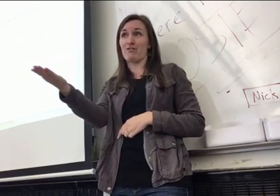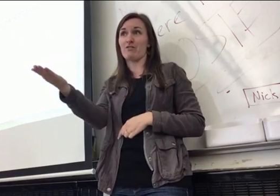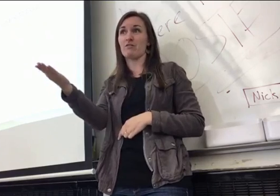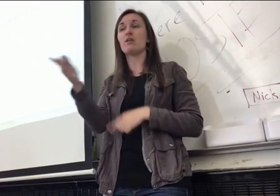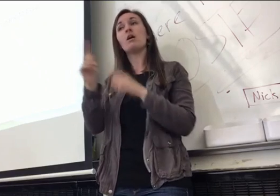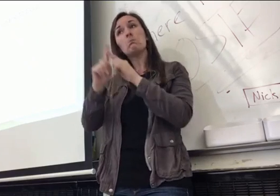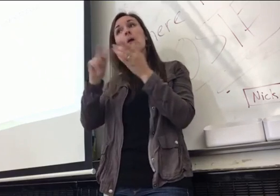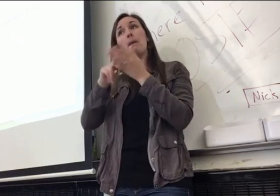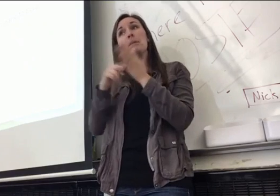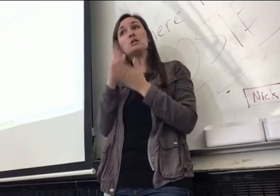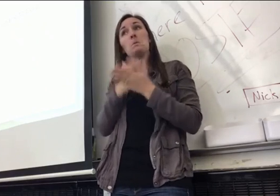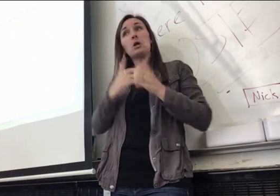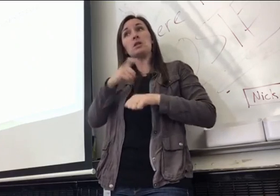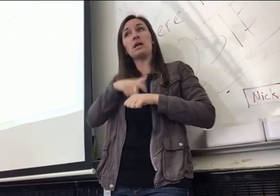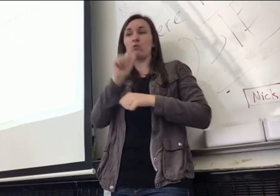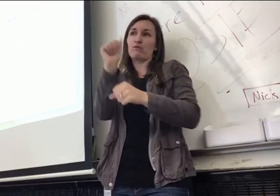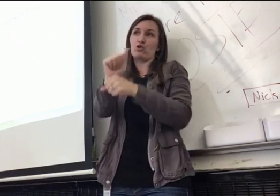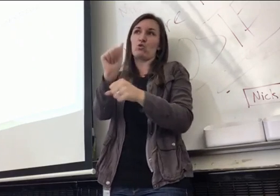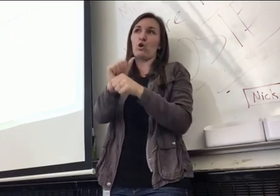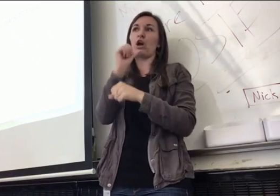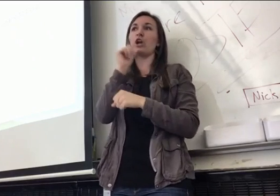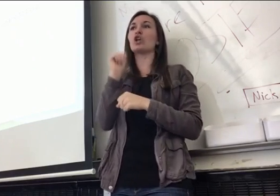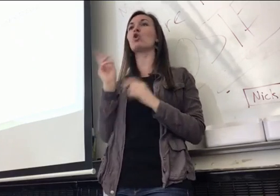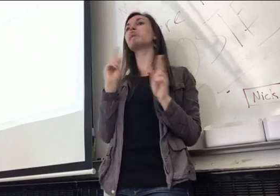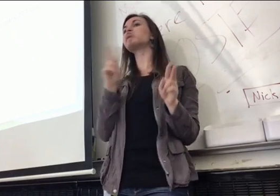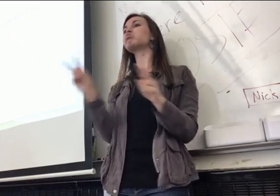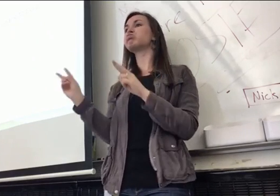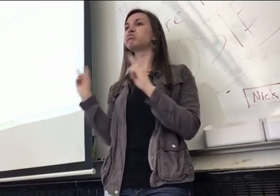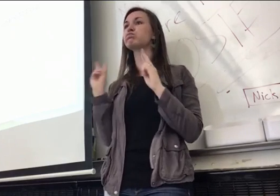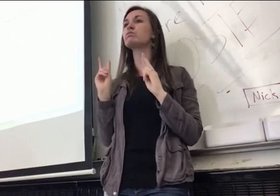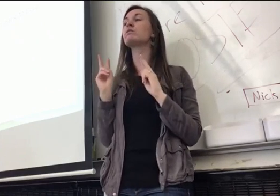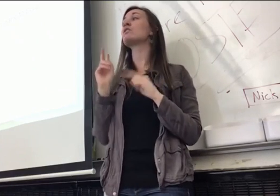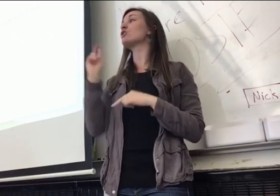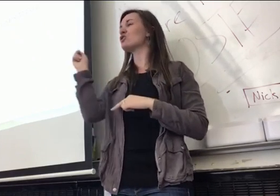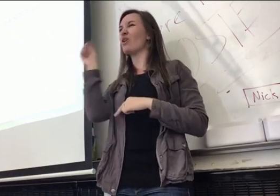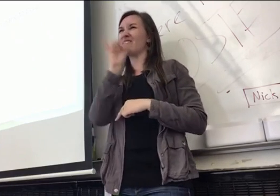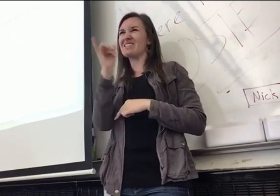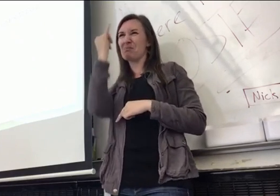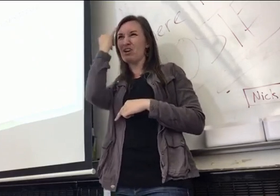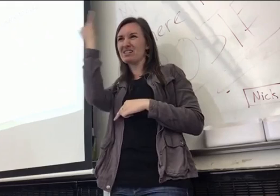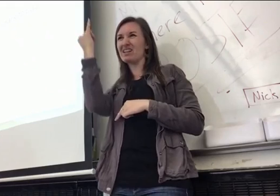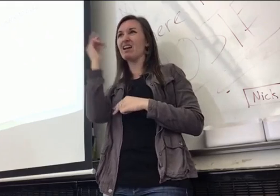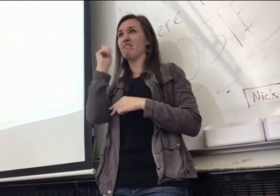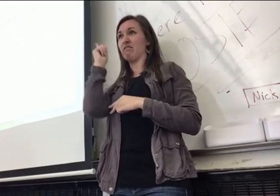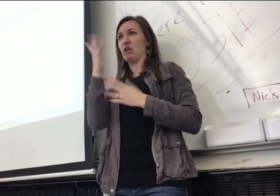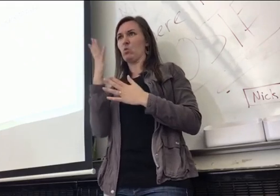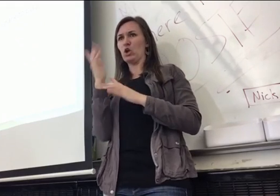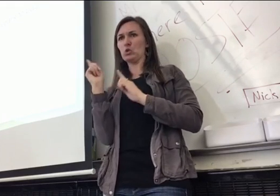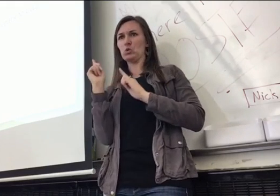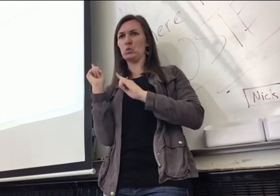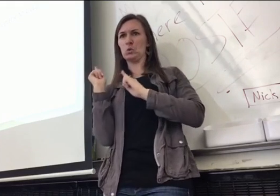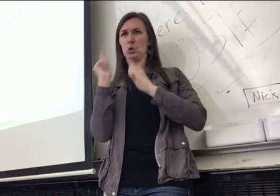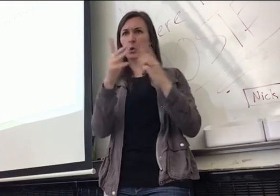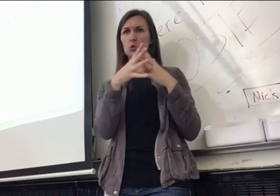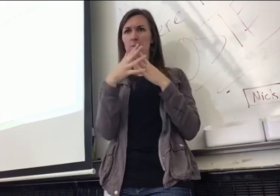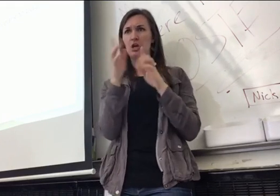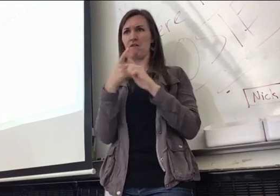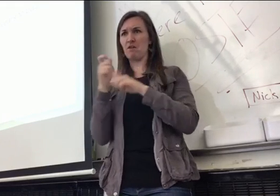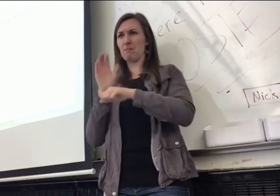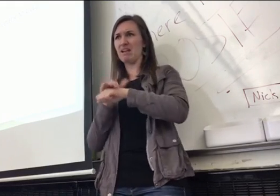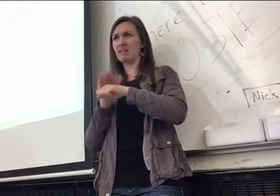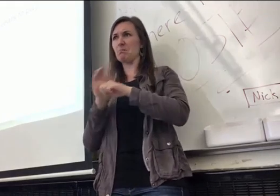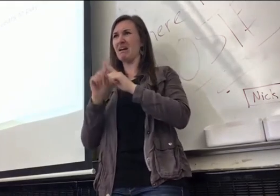indentured servitude is a similar way. These people want to come over from England, but they don't have the money to be able to come across. And